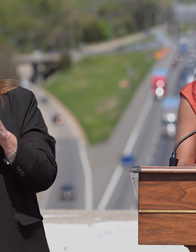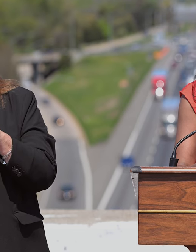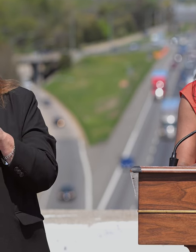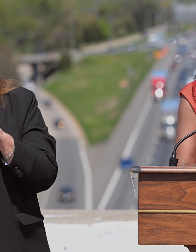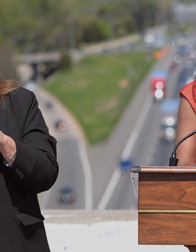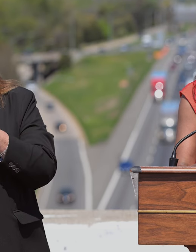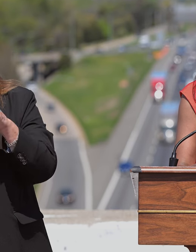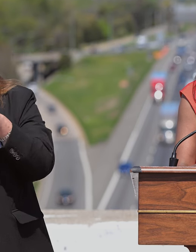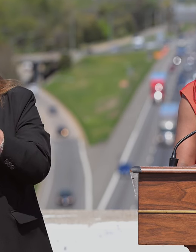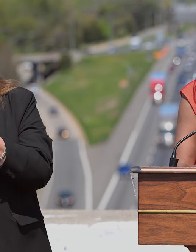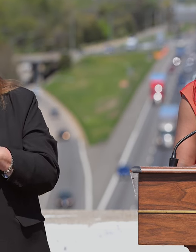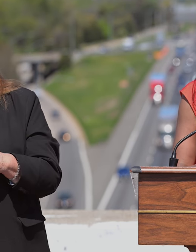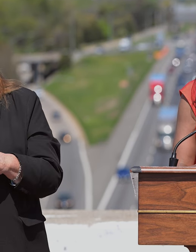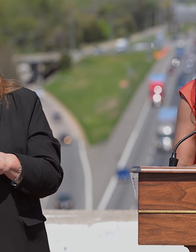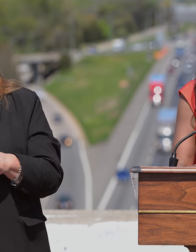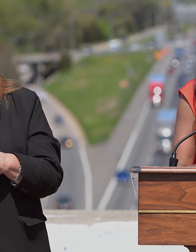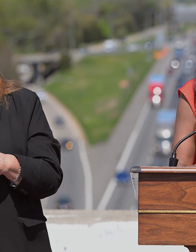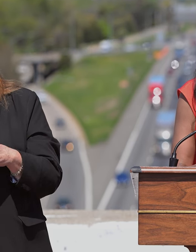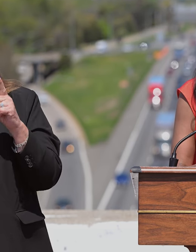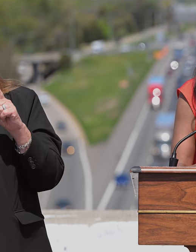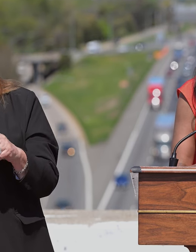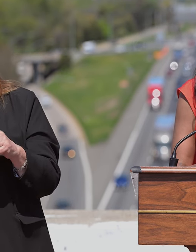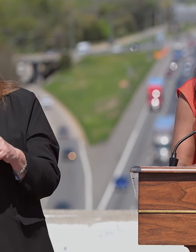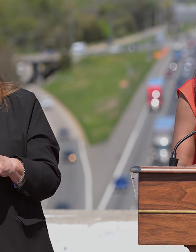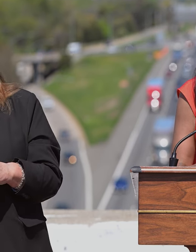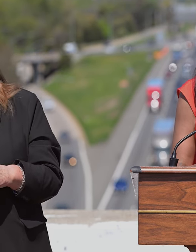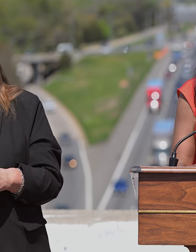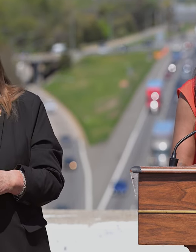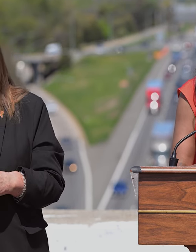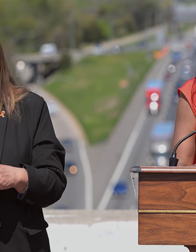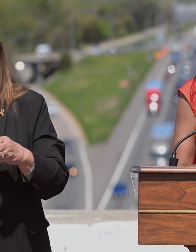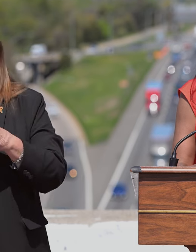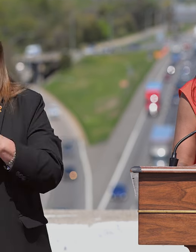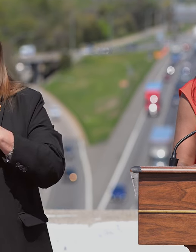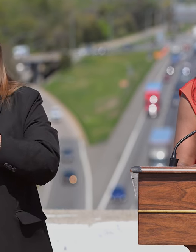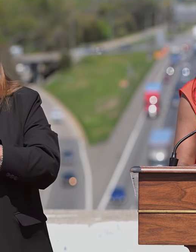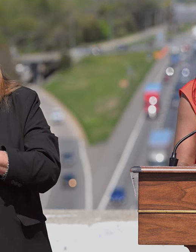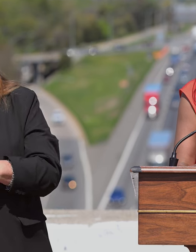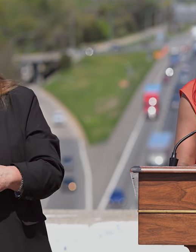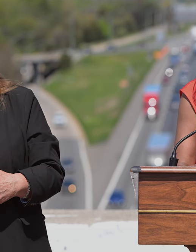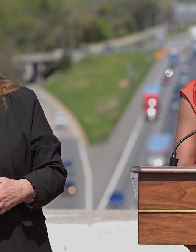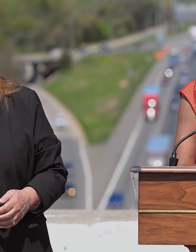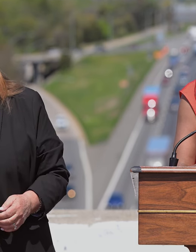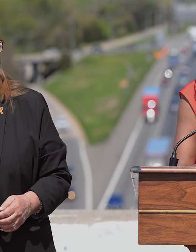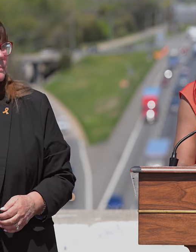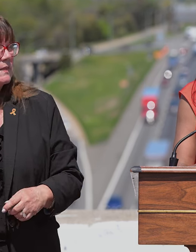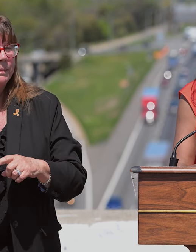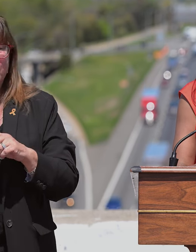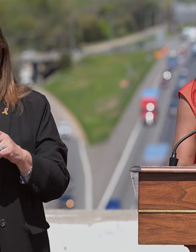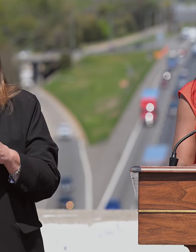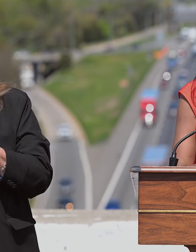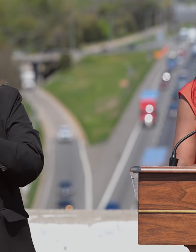transportation infrastructure, the ones who place themselves in harm's way every day. But